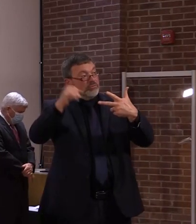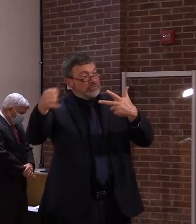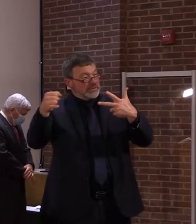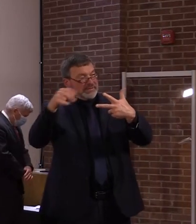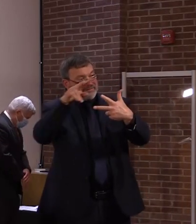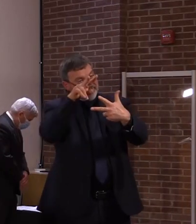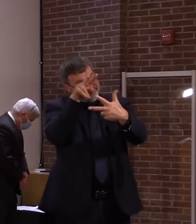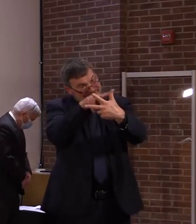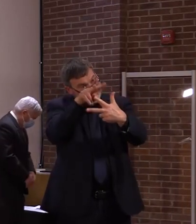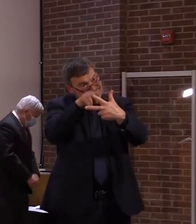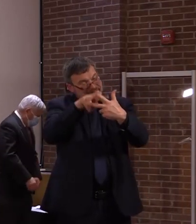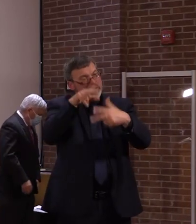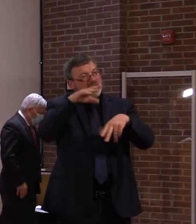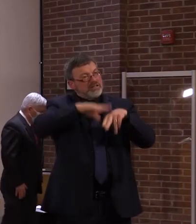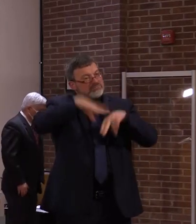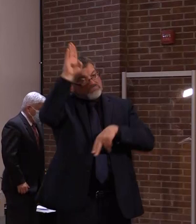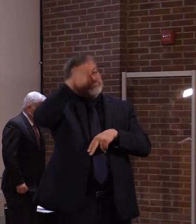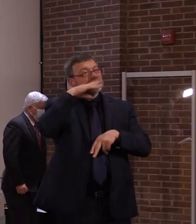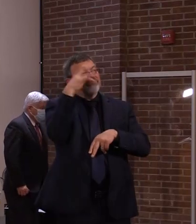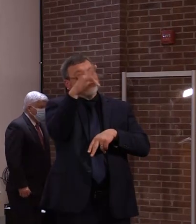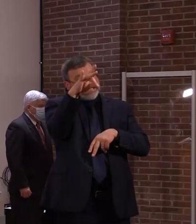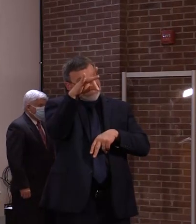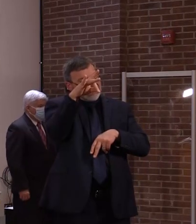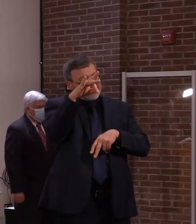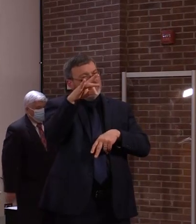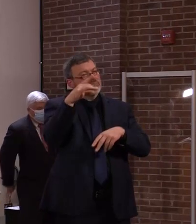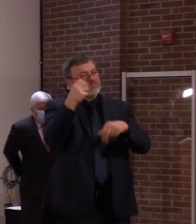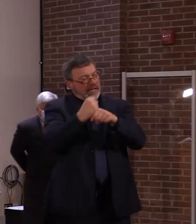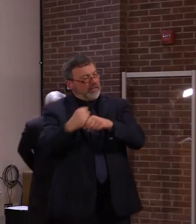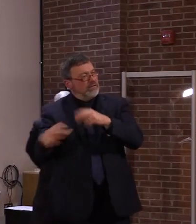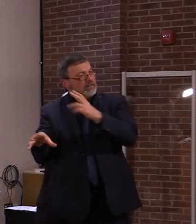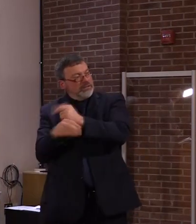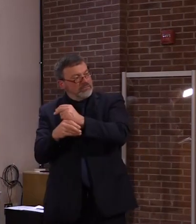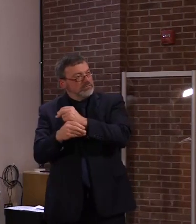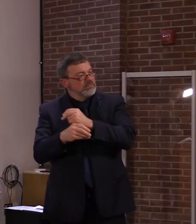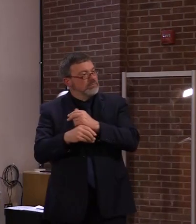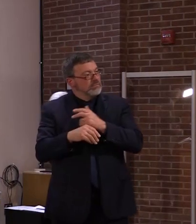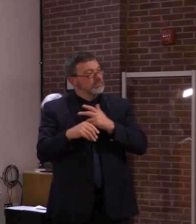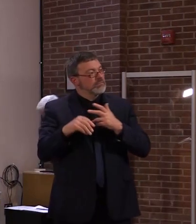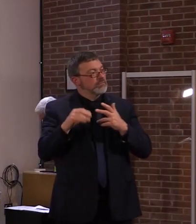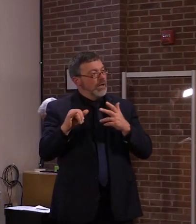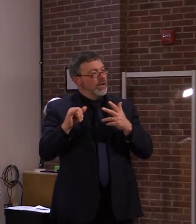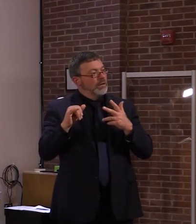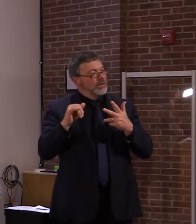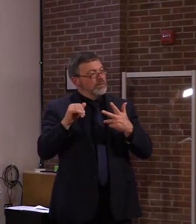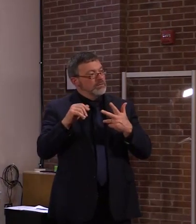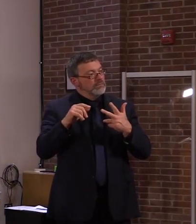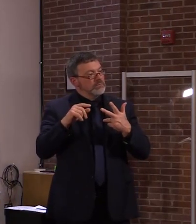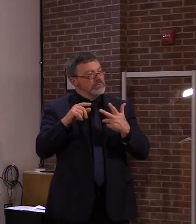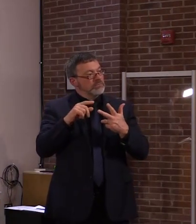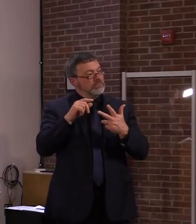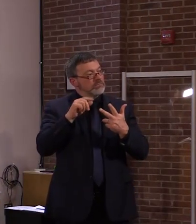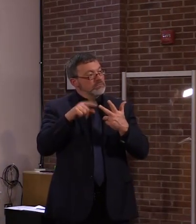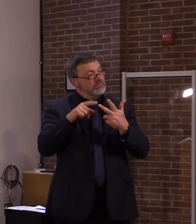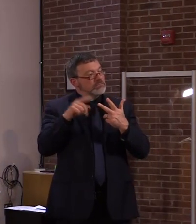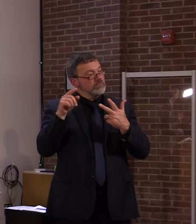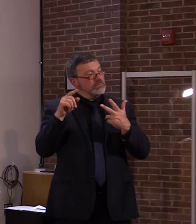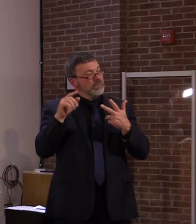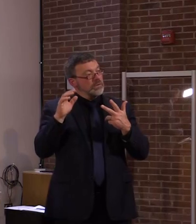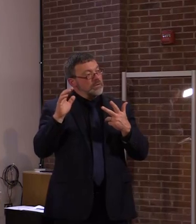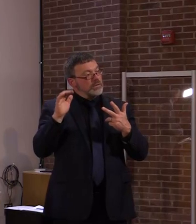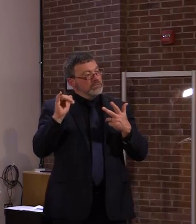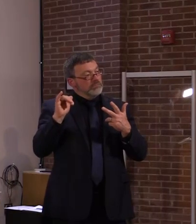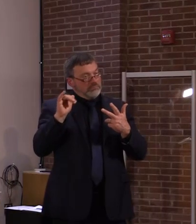18, who just get boosters, trying to show that indeed that is a safe as well as